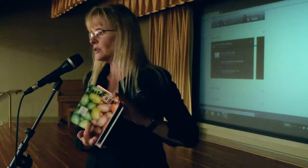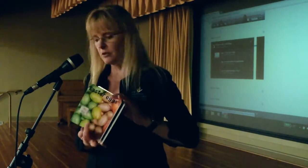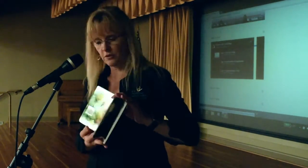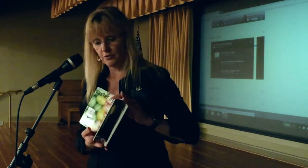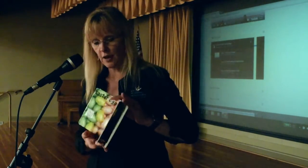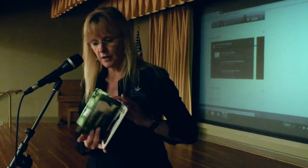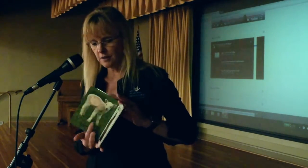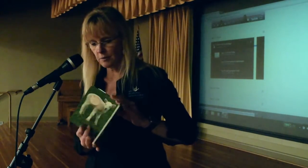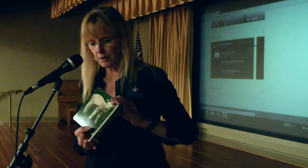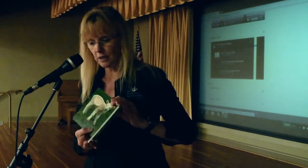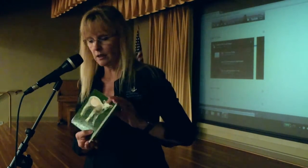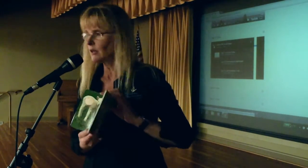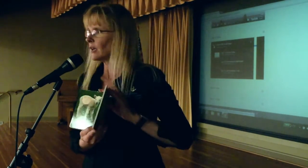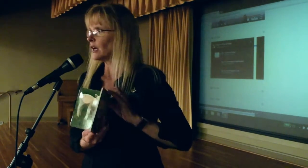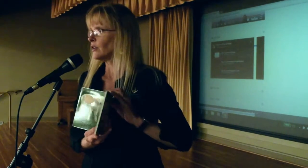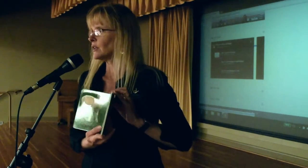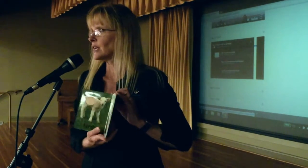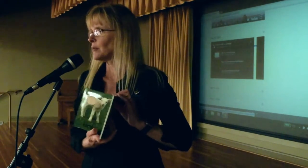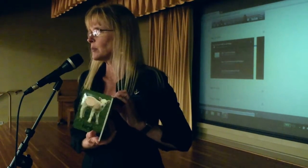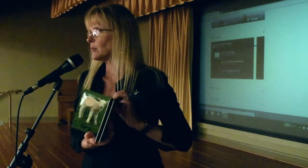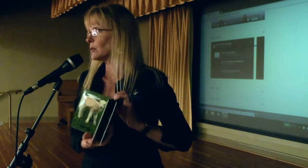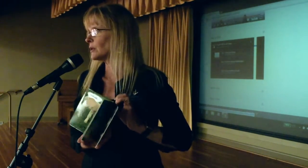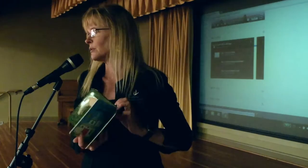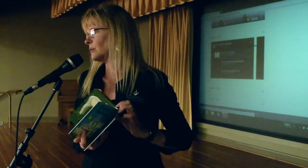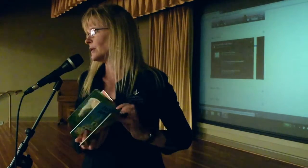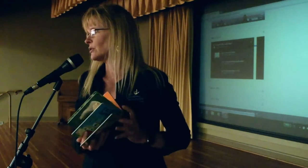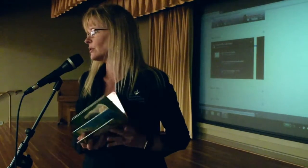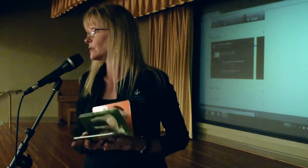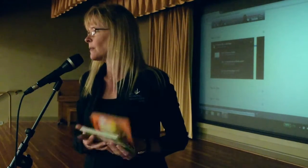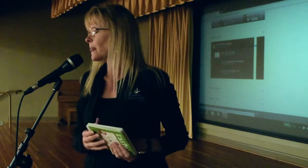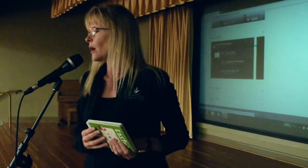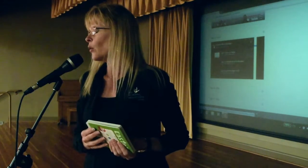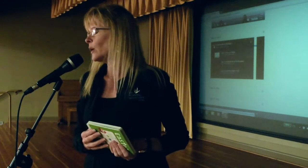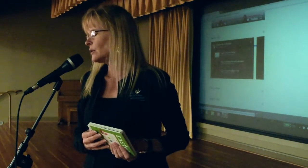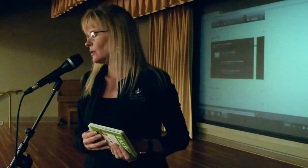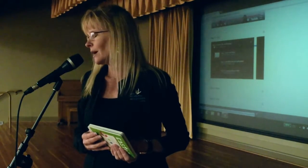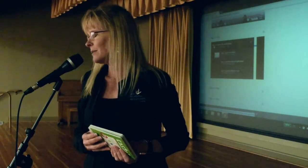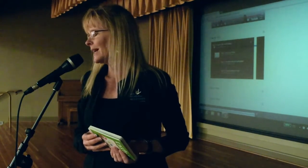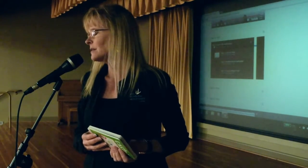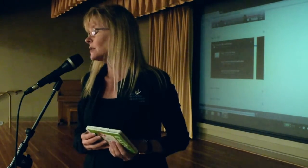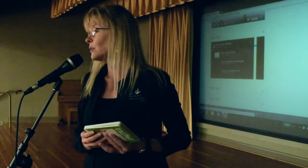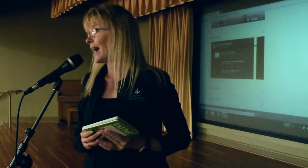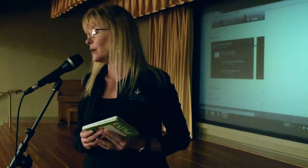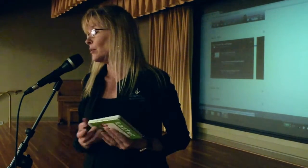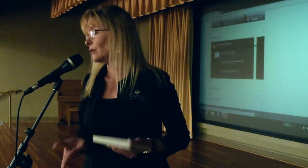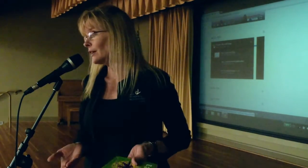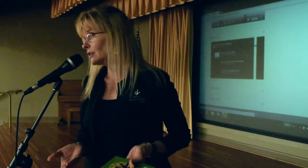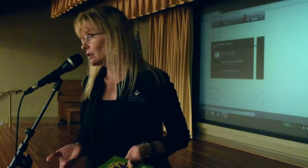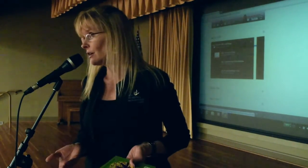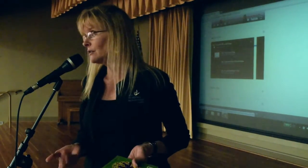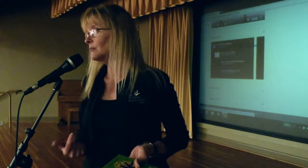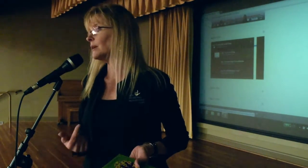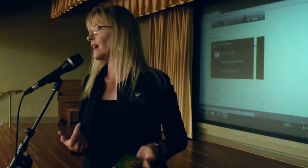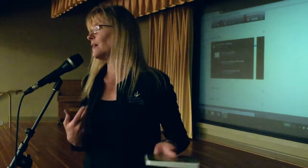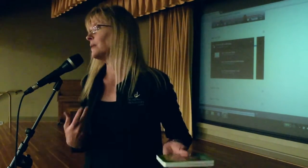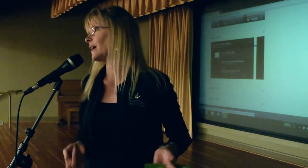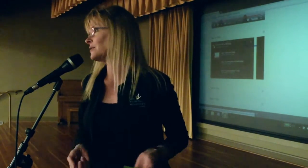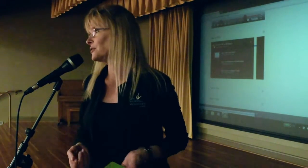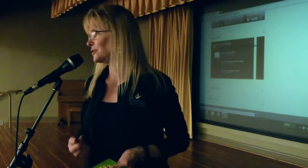just find something and you can take them in books with the pictures. We do have plans to add more flashcards, but I have plans to do